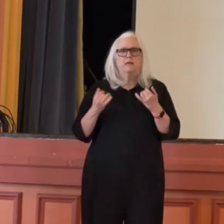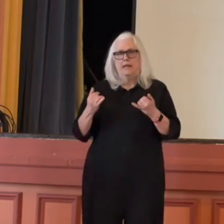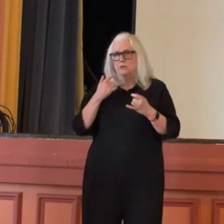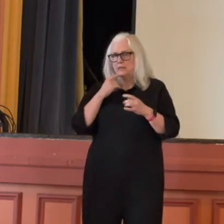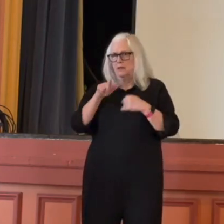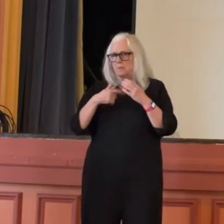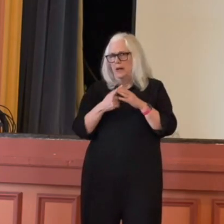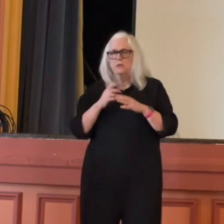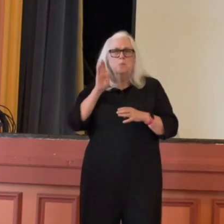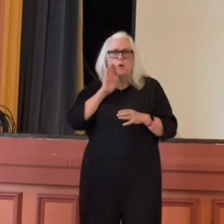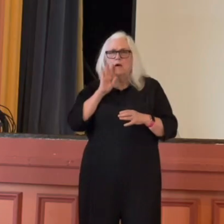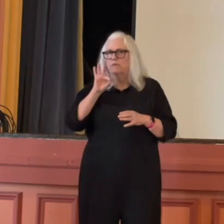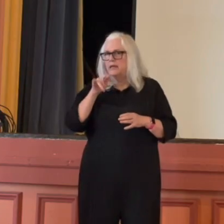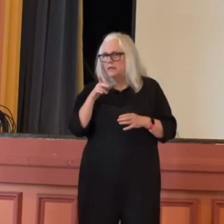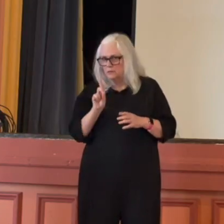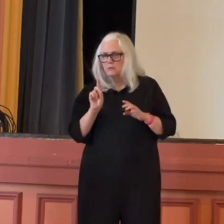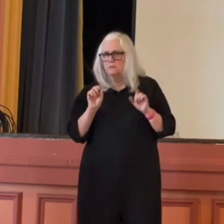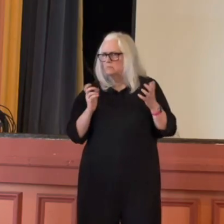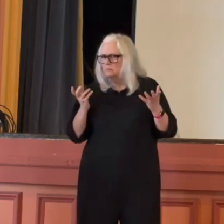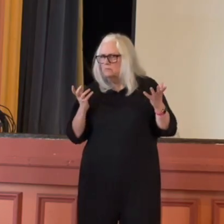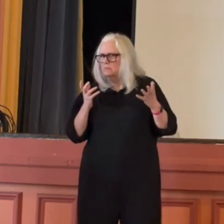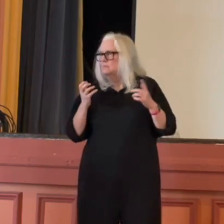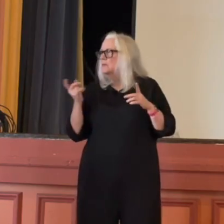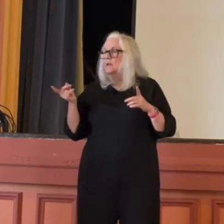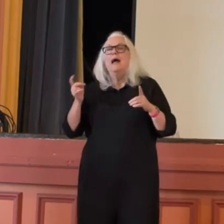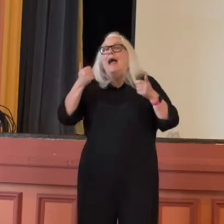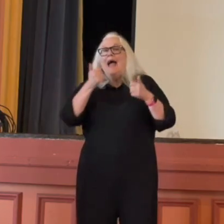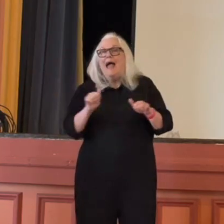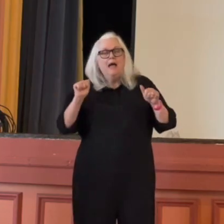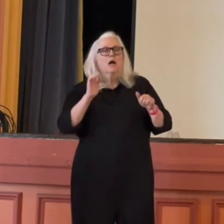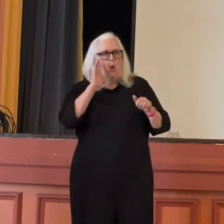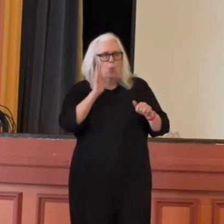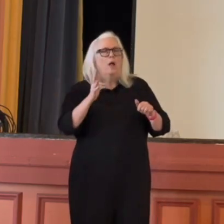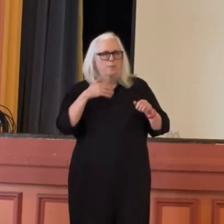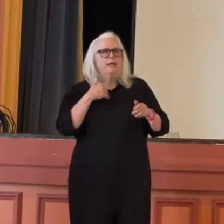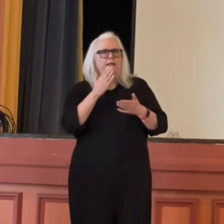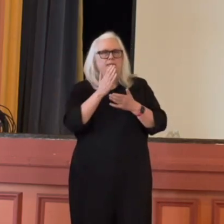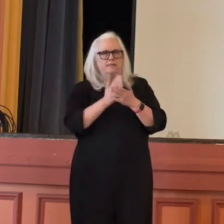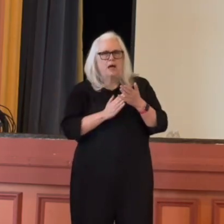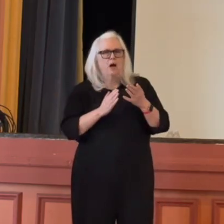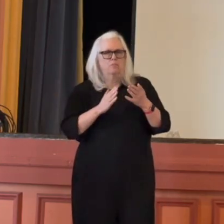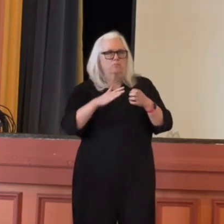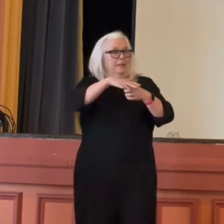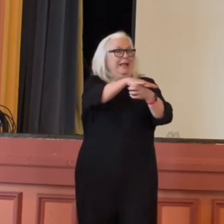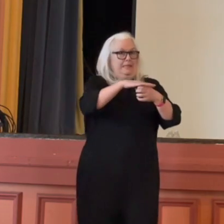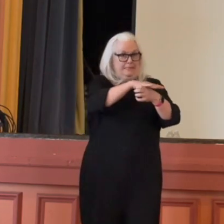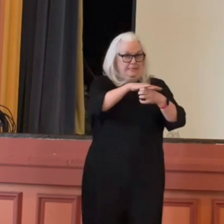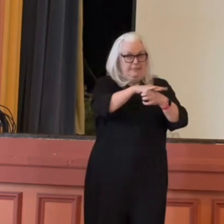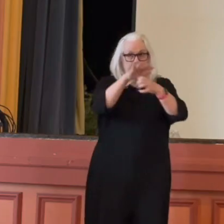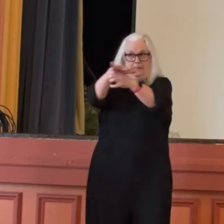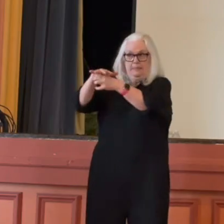so anytime that we can, so there will be some sites that we are working within that are